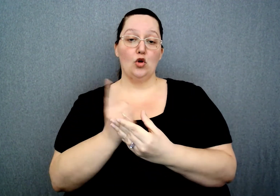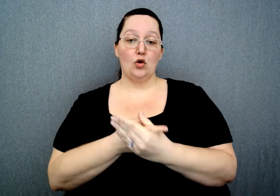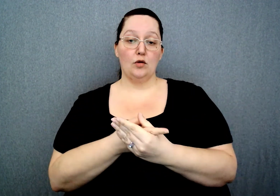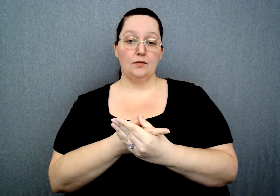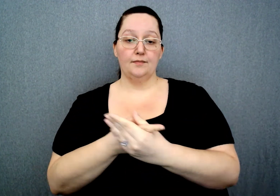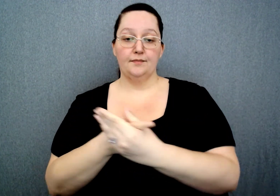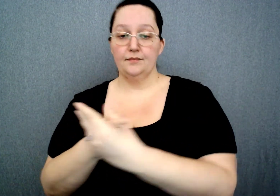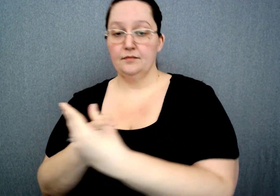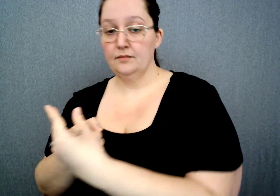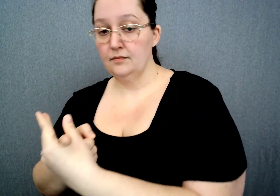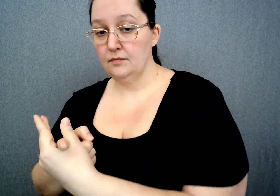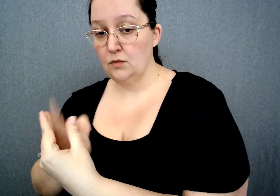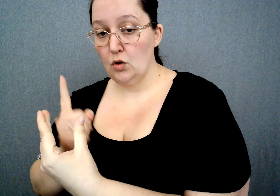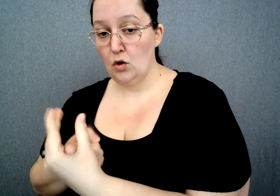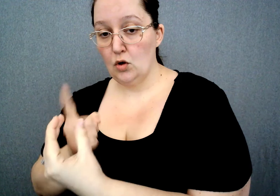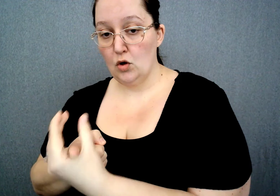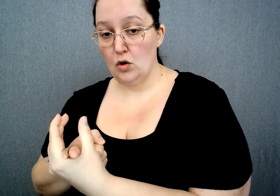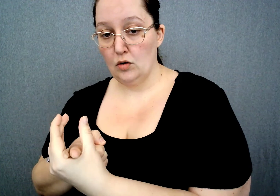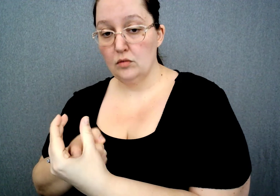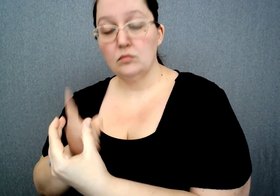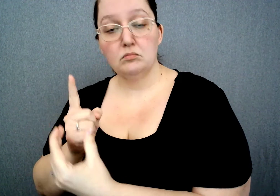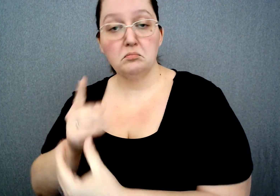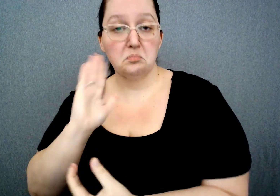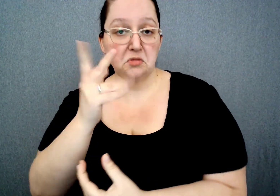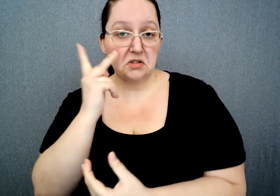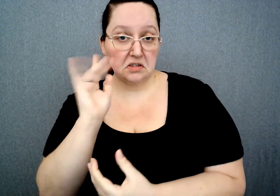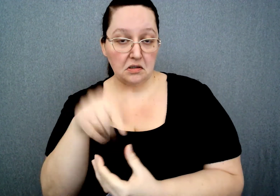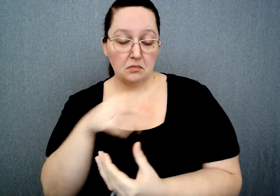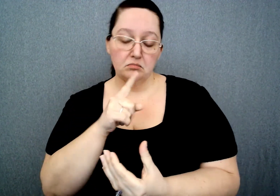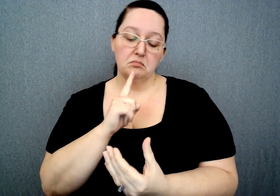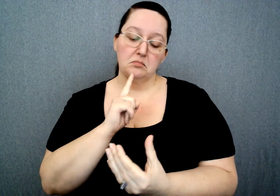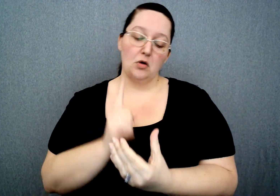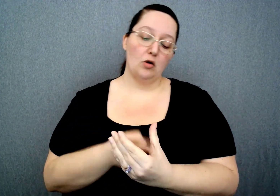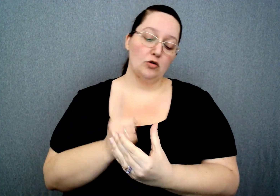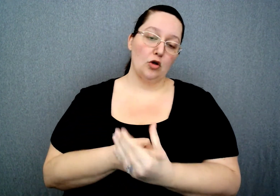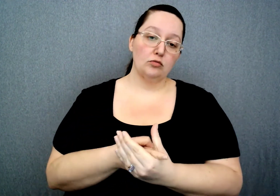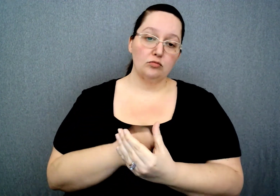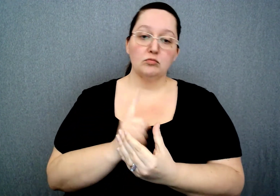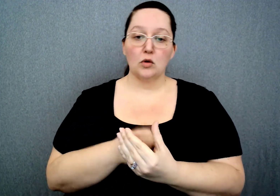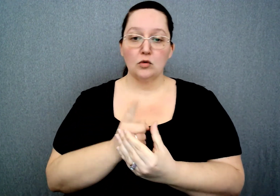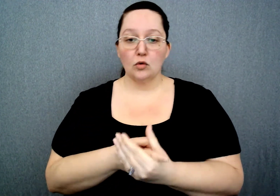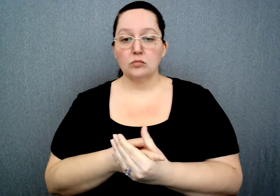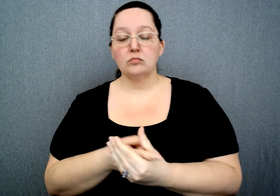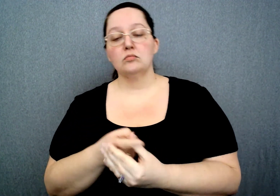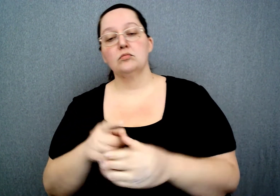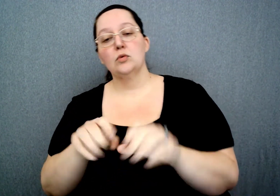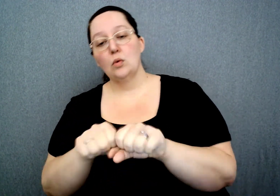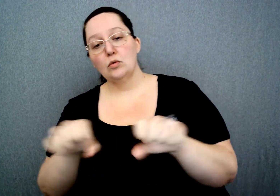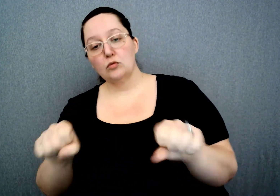You will see this sign for hot dog as well, kind of like taco, but with an index. Hot dog.